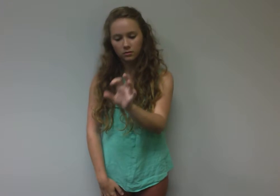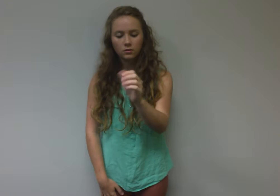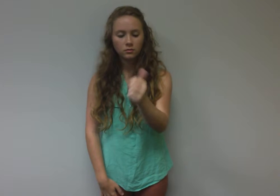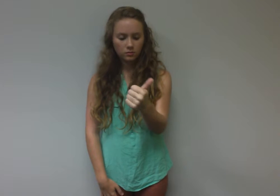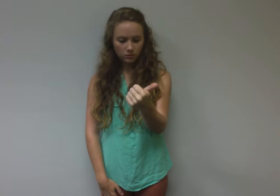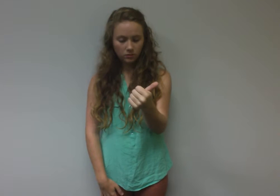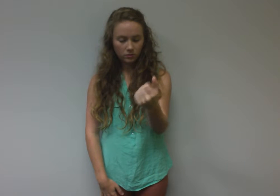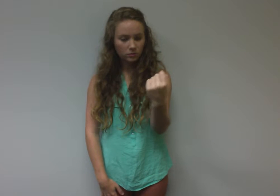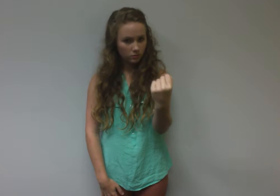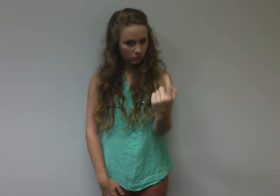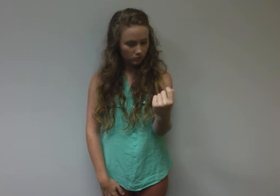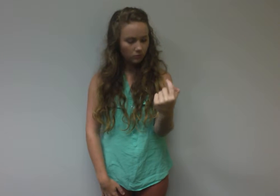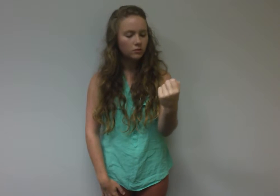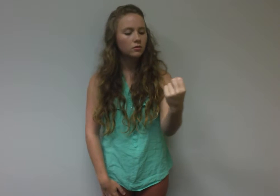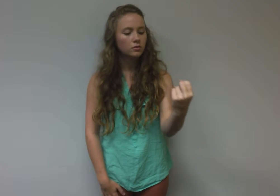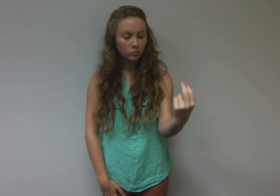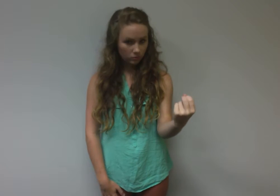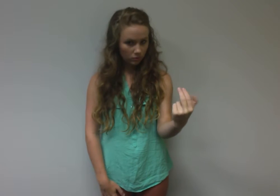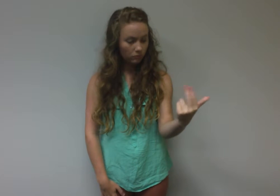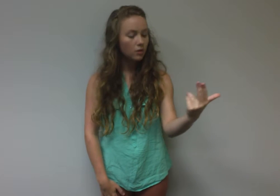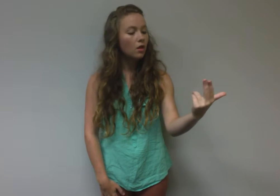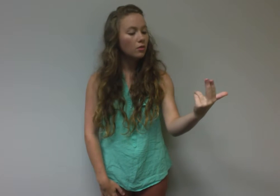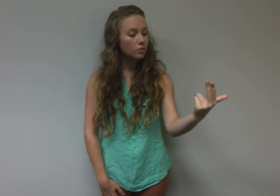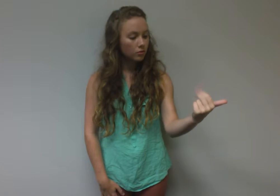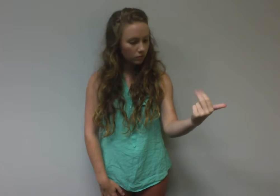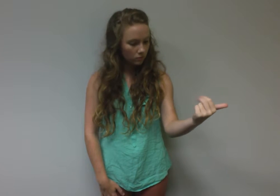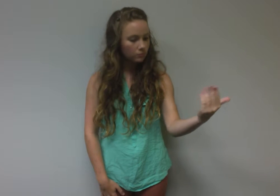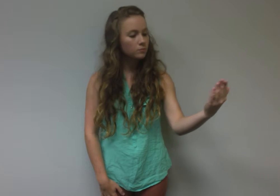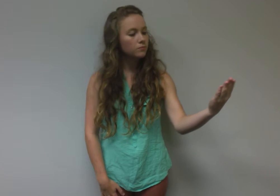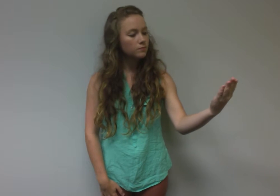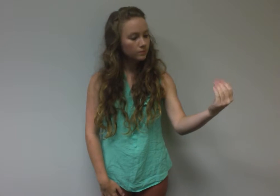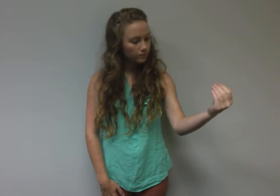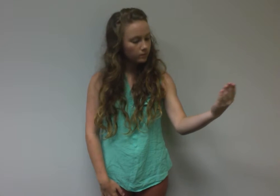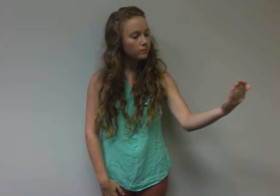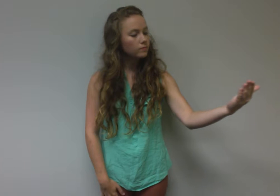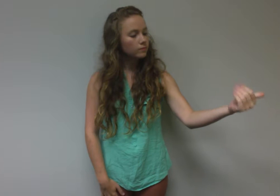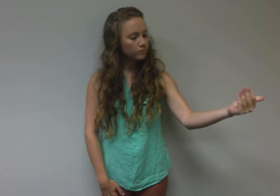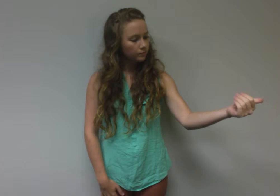12, 13, 14, 15,